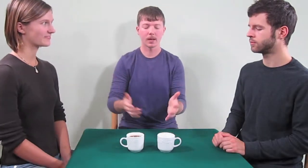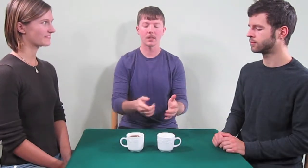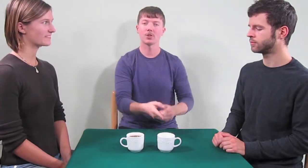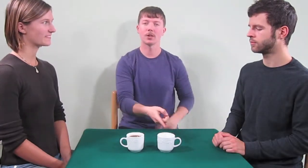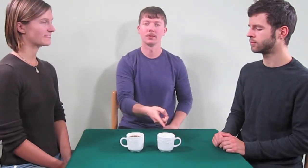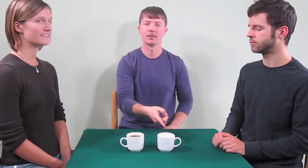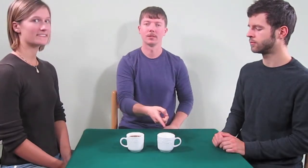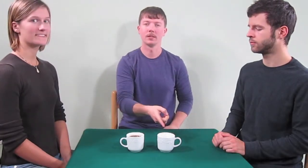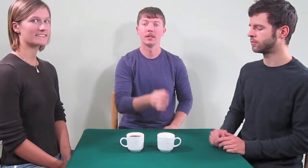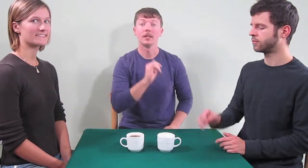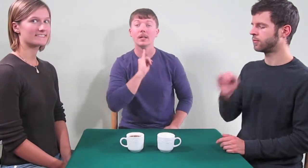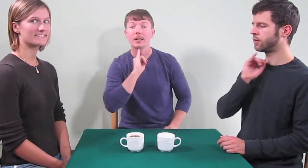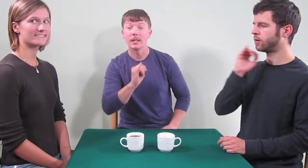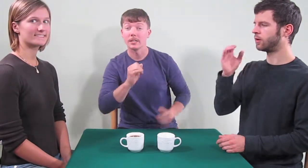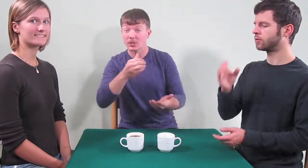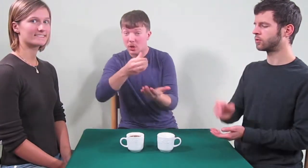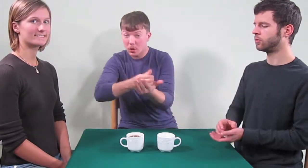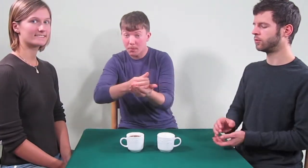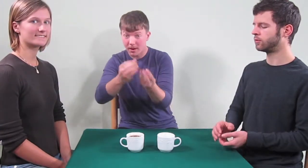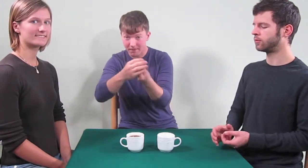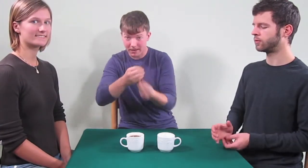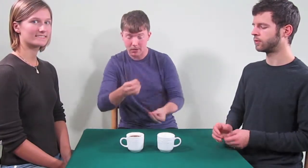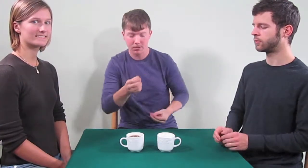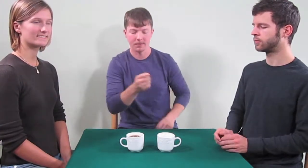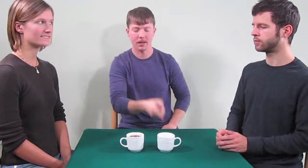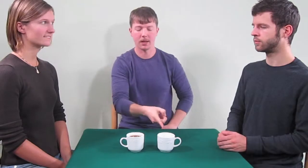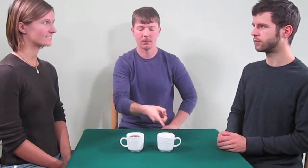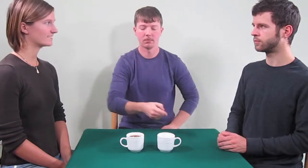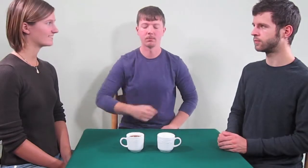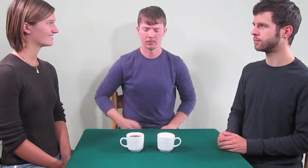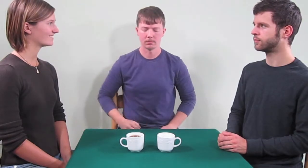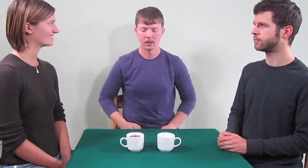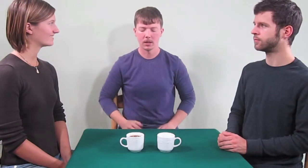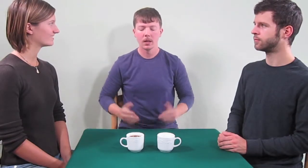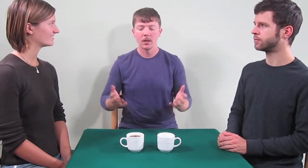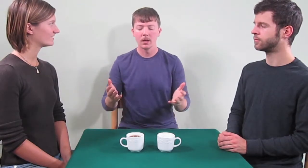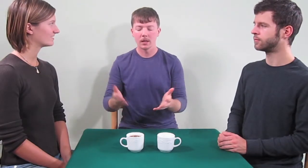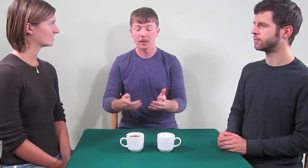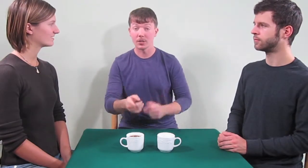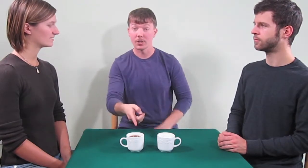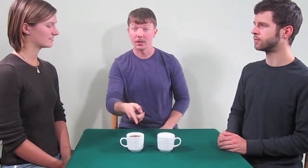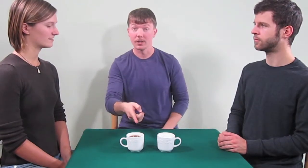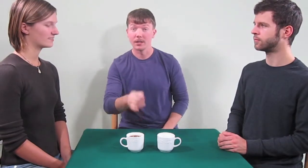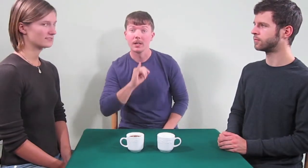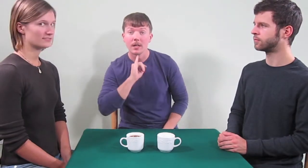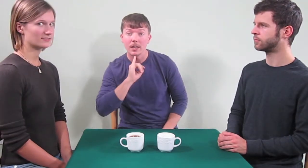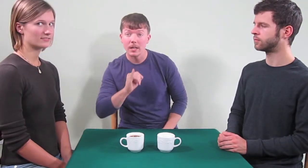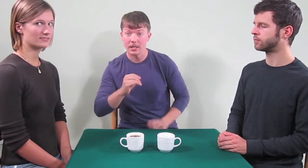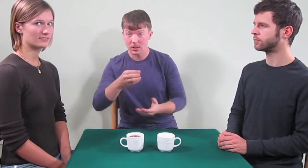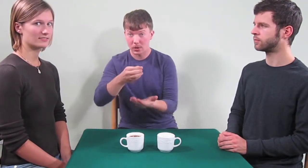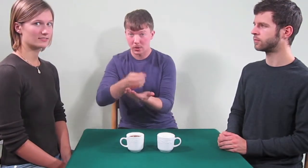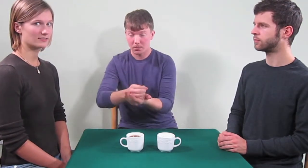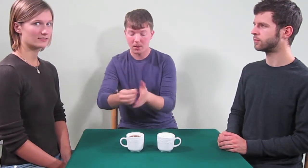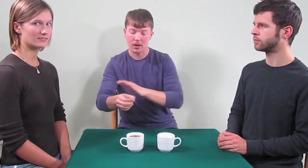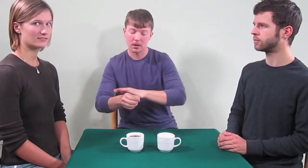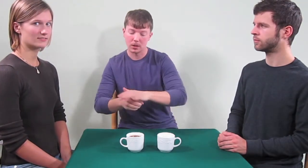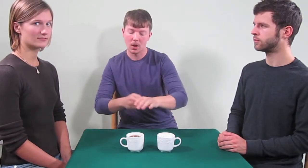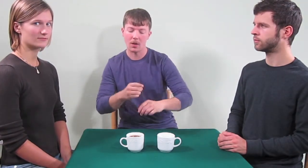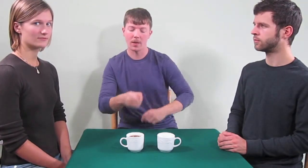Cad é seo? Is cúpán fáilimh é. Cad é seo? Is cúpán lán